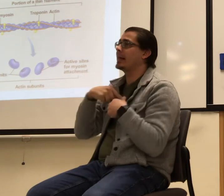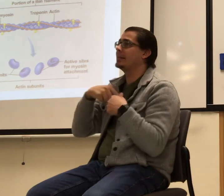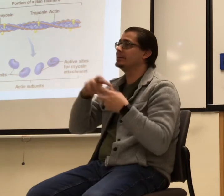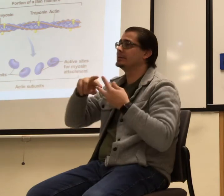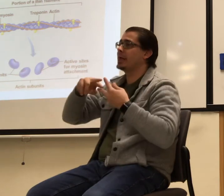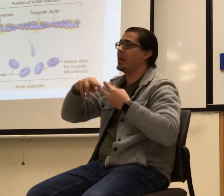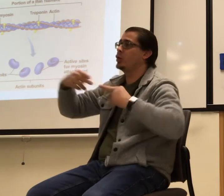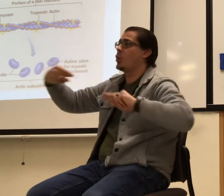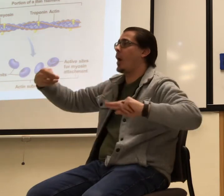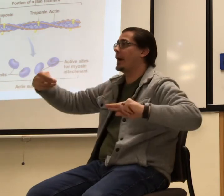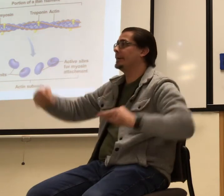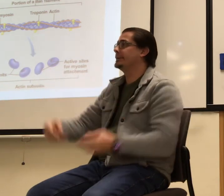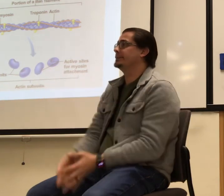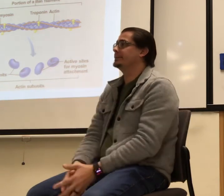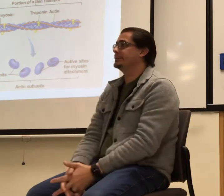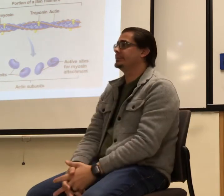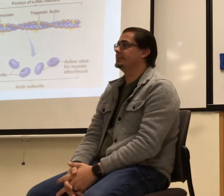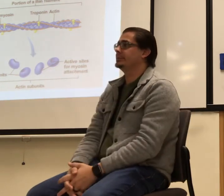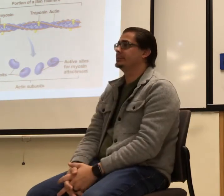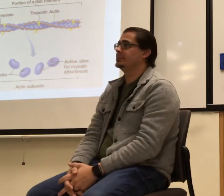intertwined.